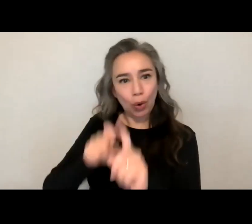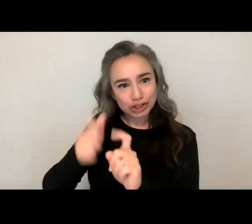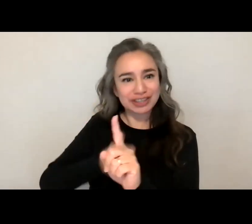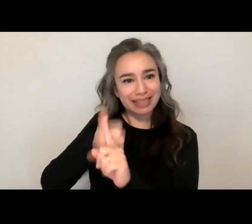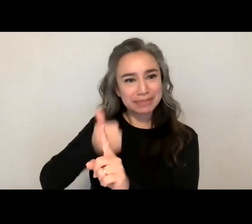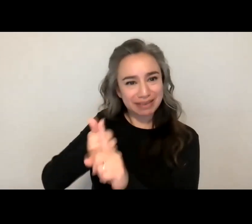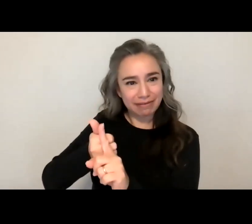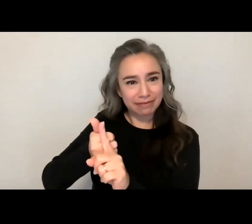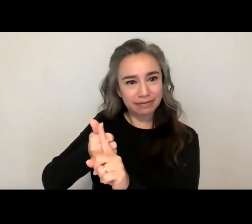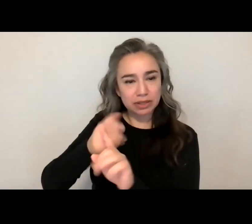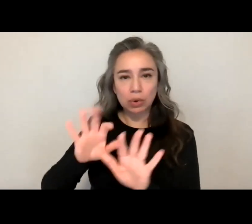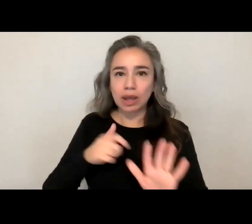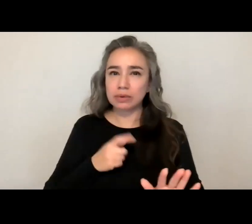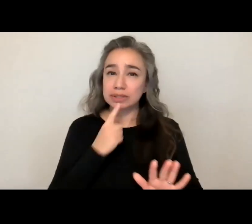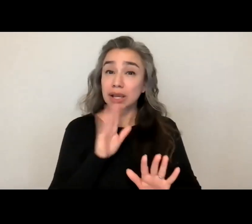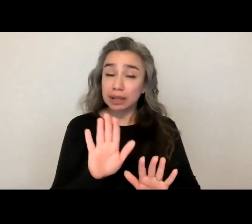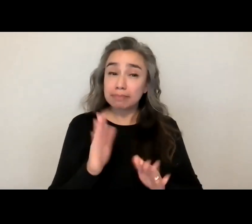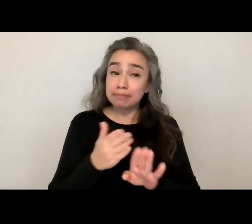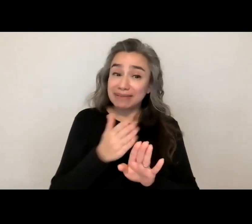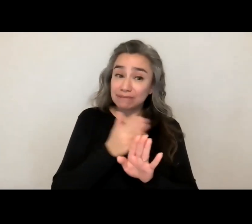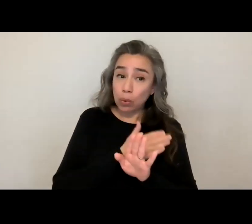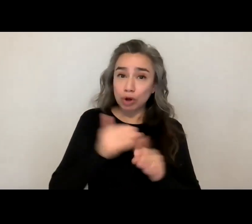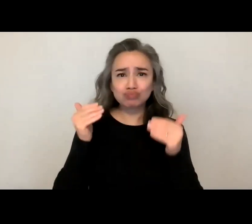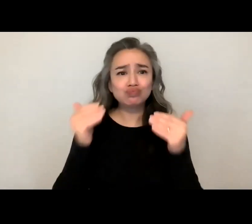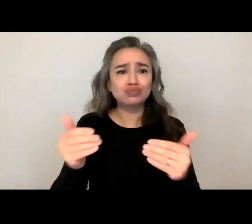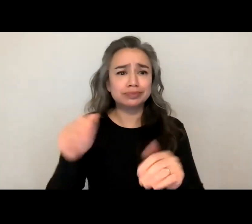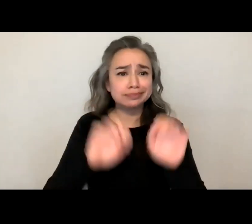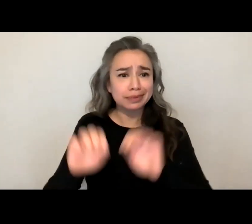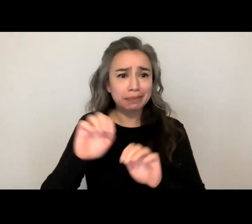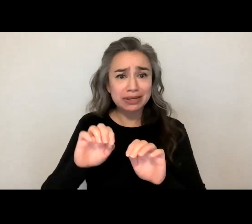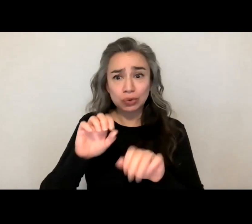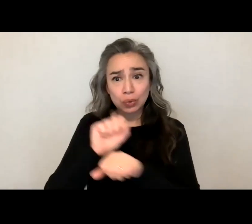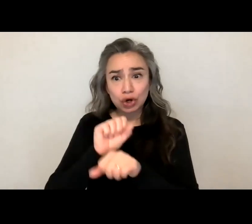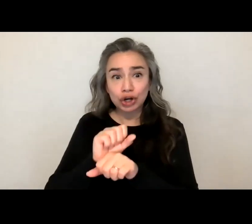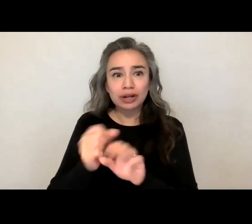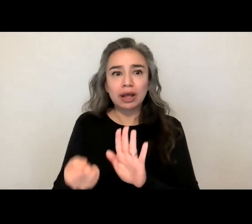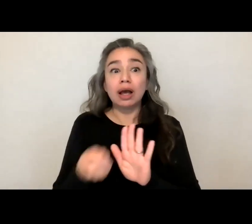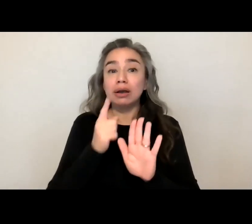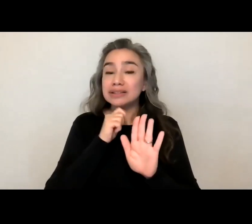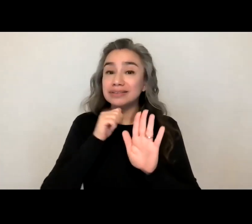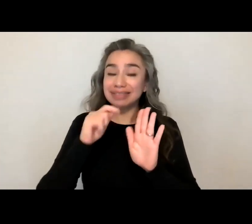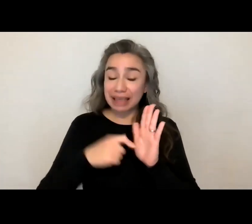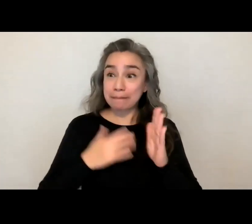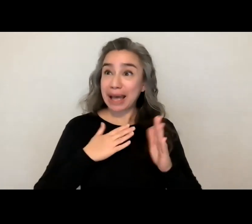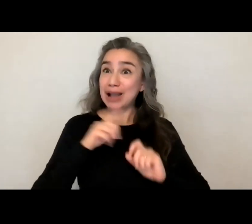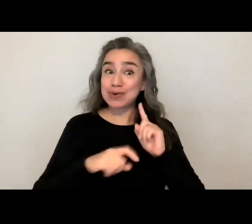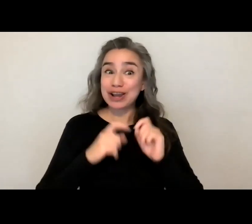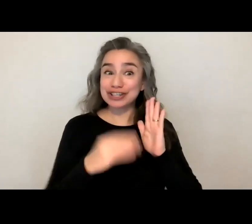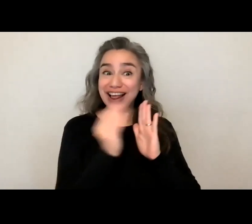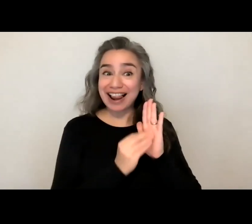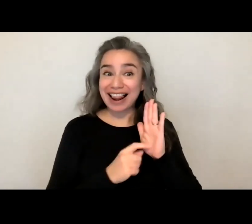of experimental work, you're actually doing a kind of qualitative analysis of your questions within a particular